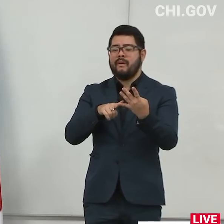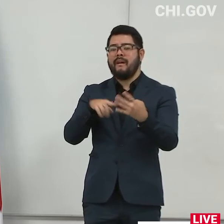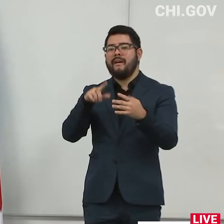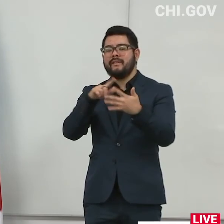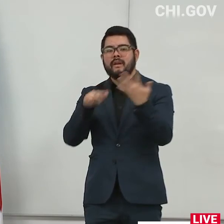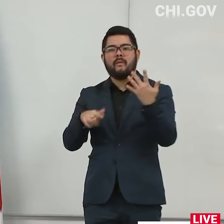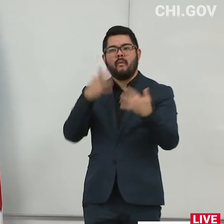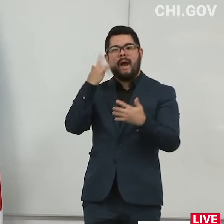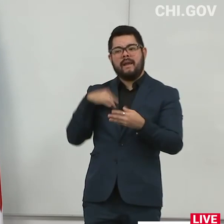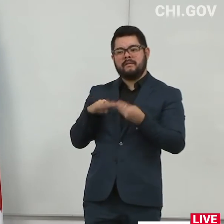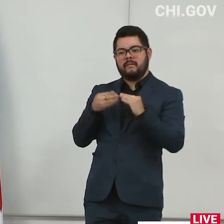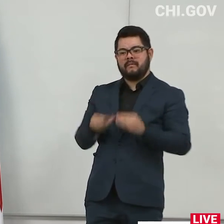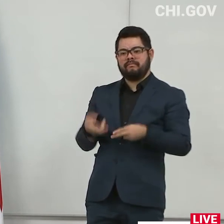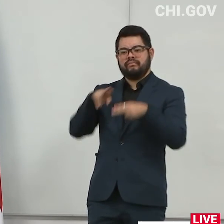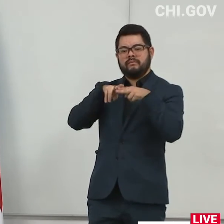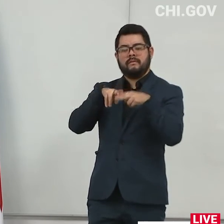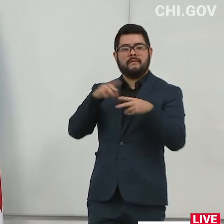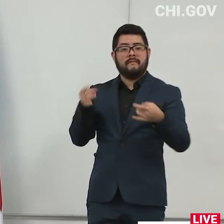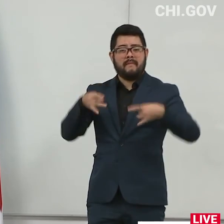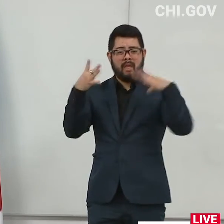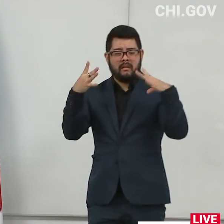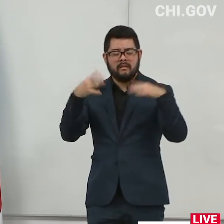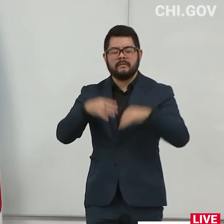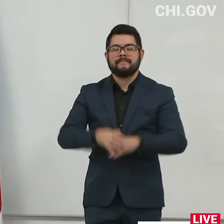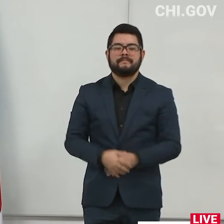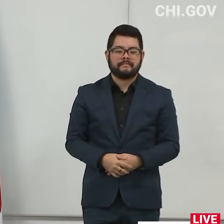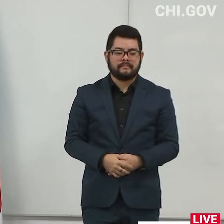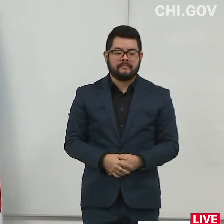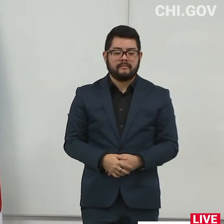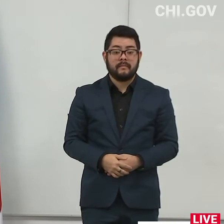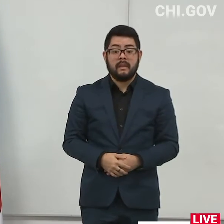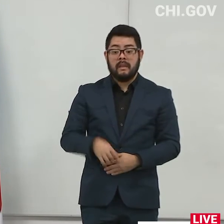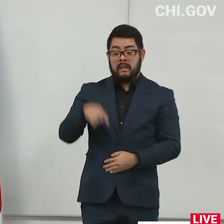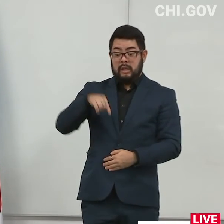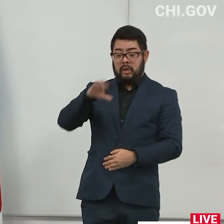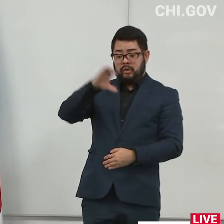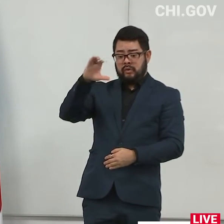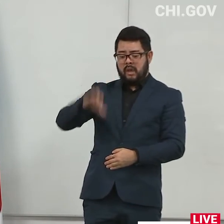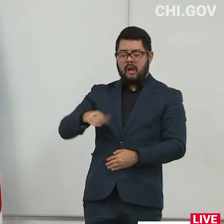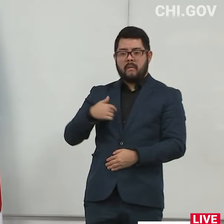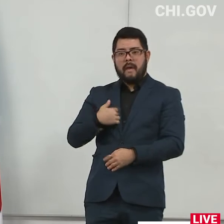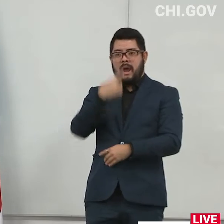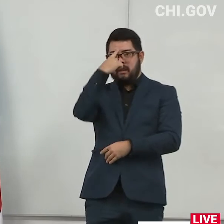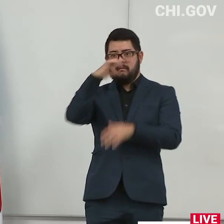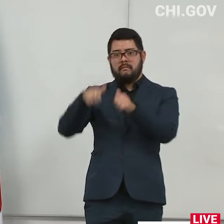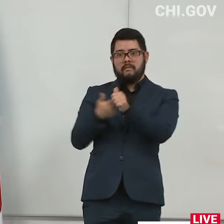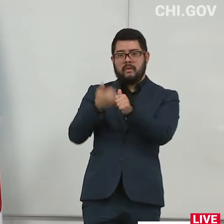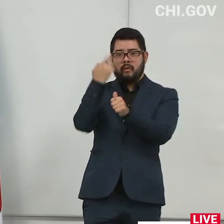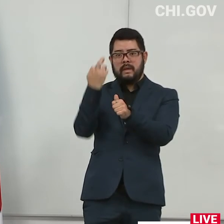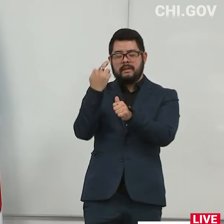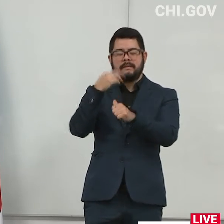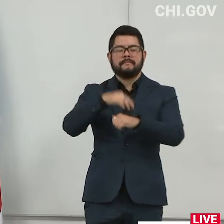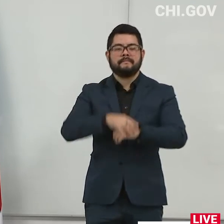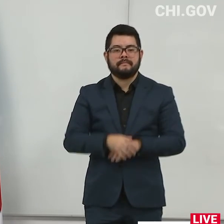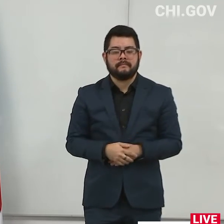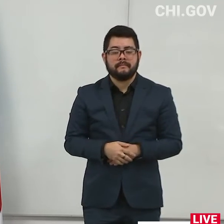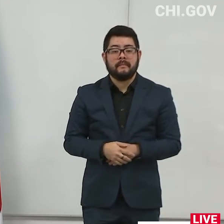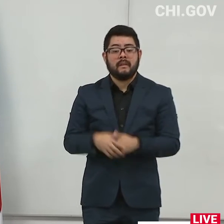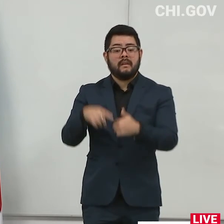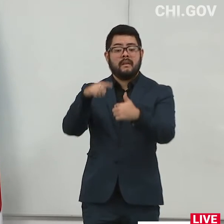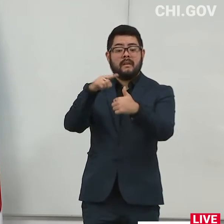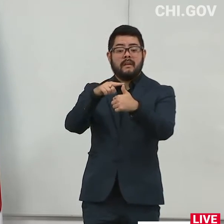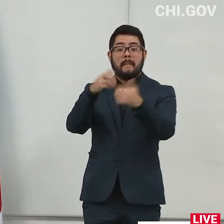rise in violence? And I think here in Chicago, the answer is this. When we think about public safety, it's not just